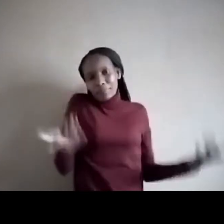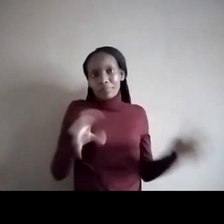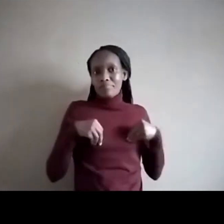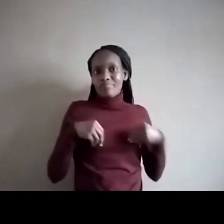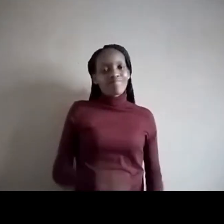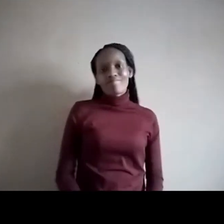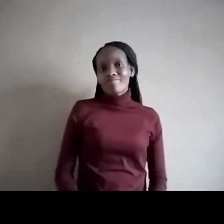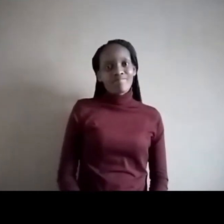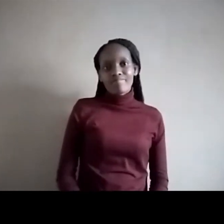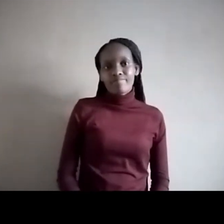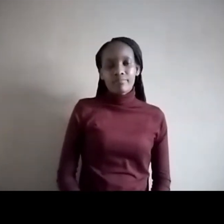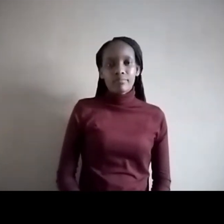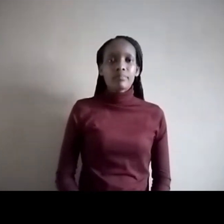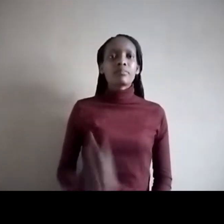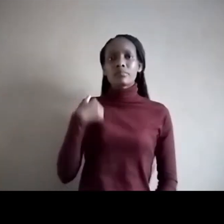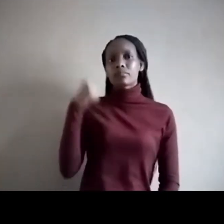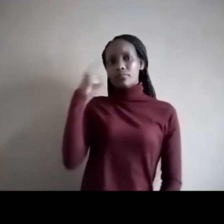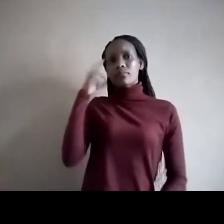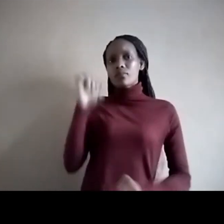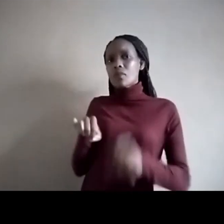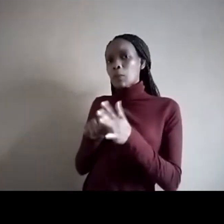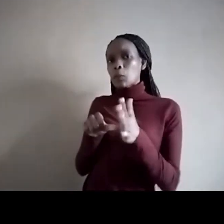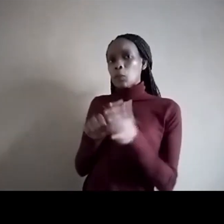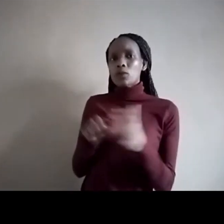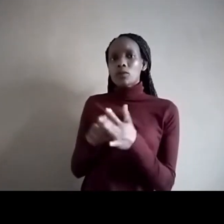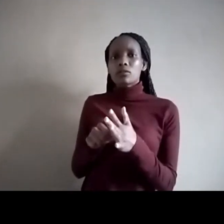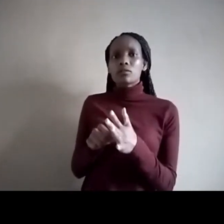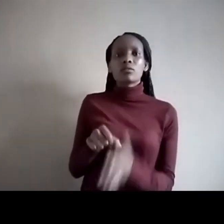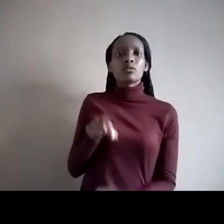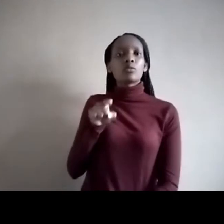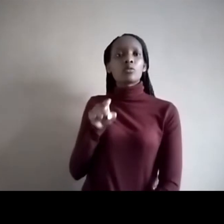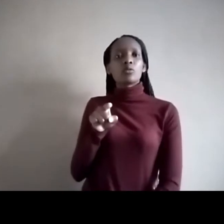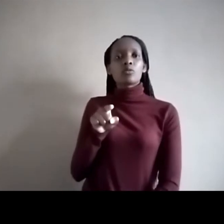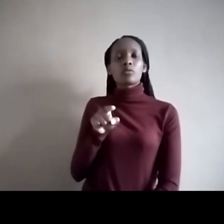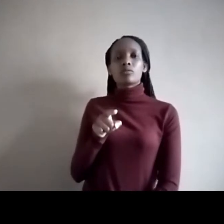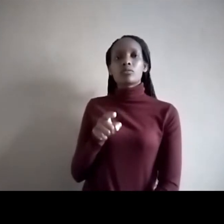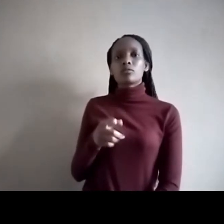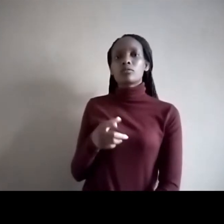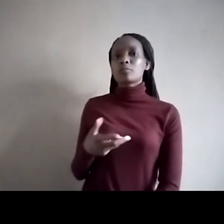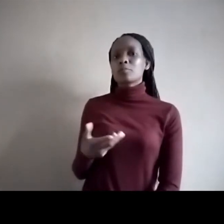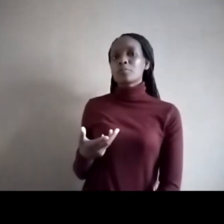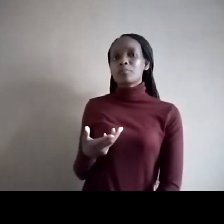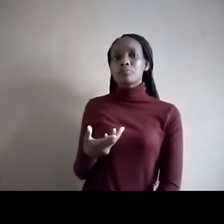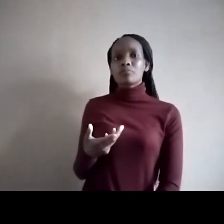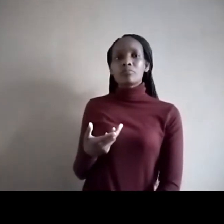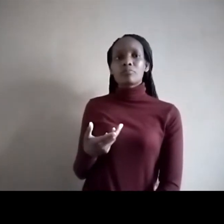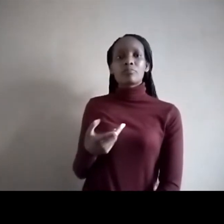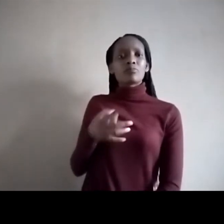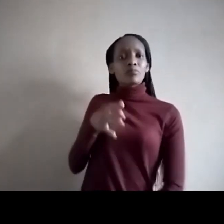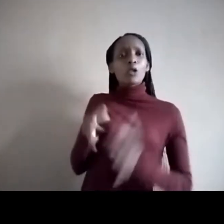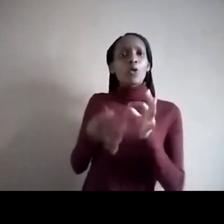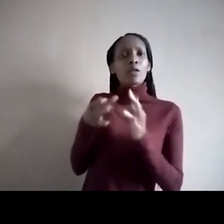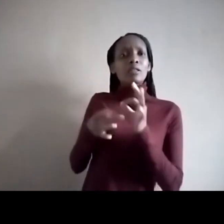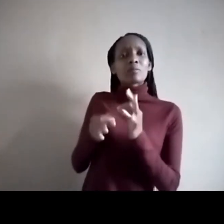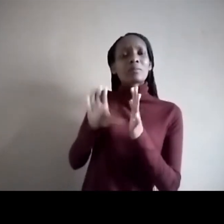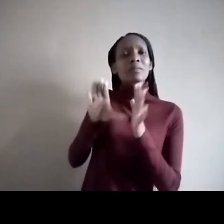And I think it's really important how you relate you becoming disabled with the country being